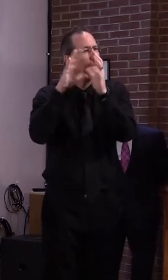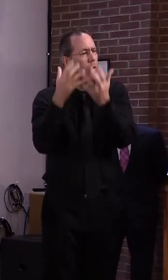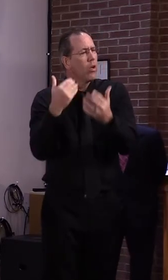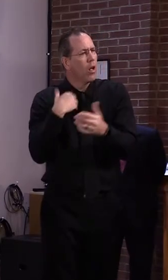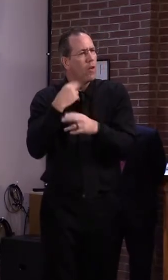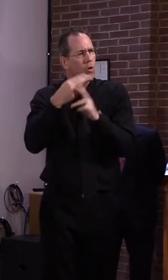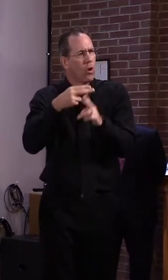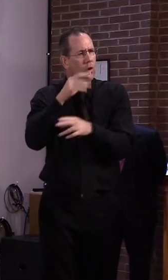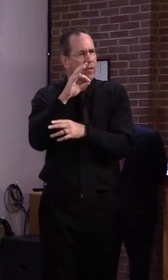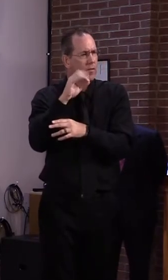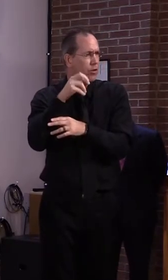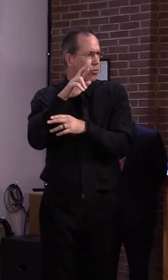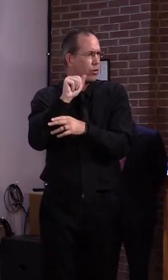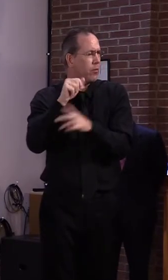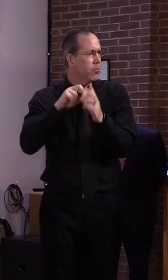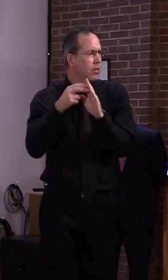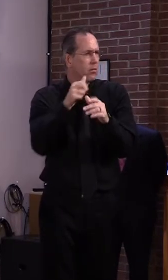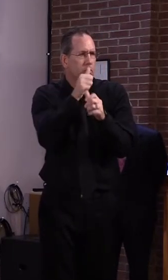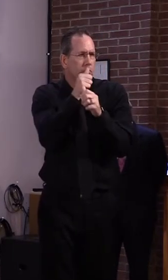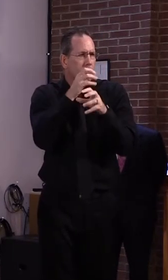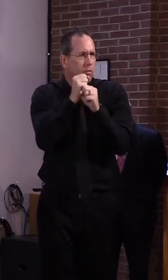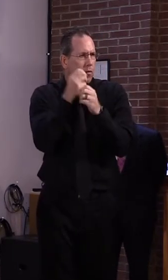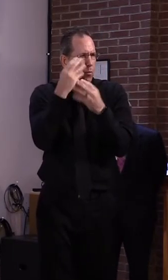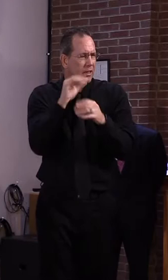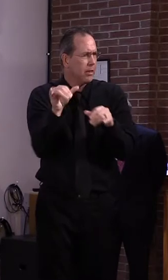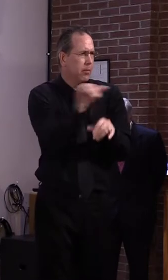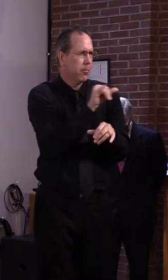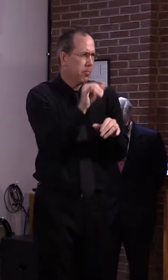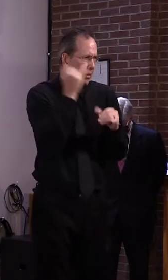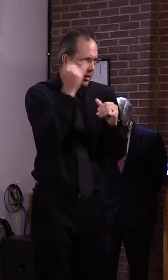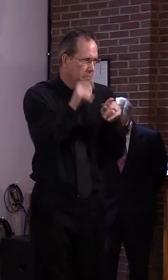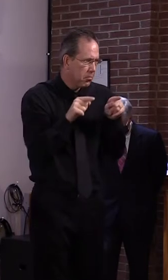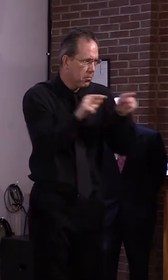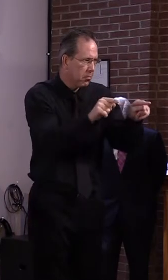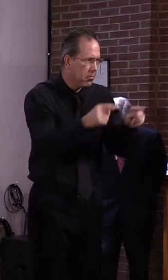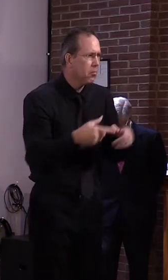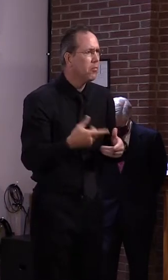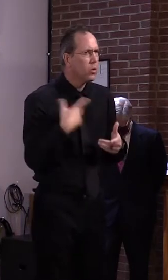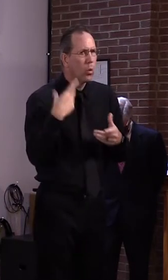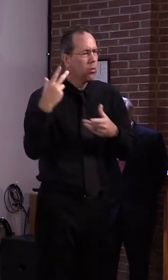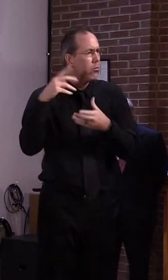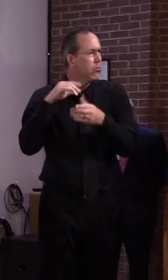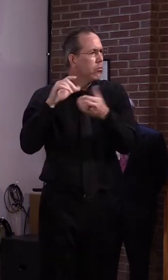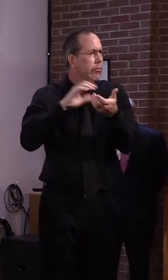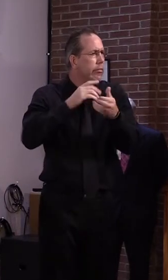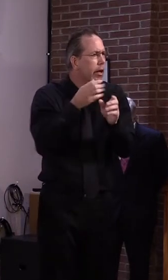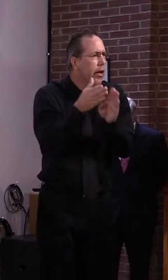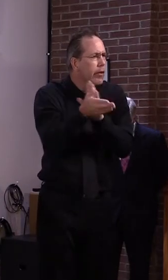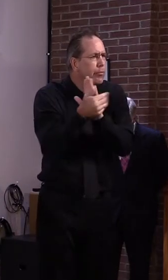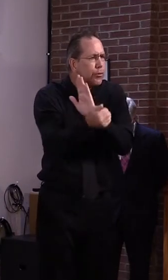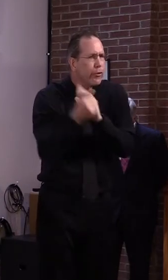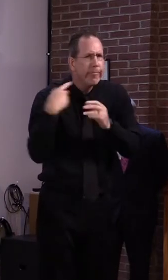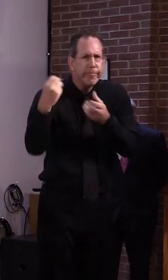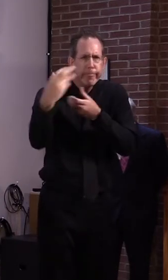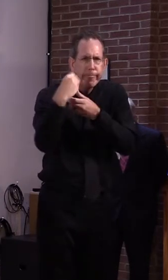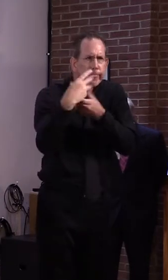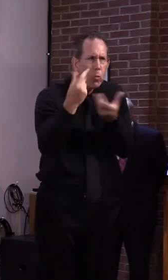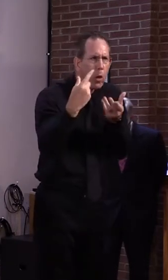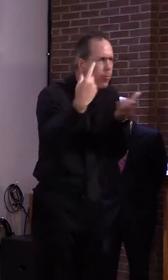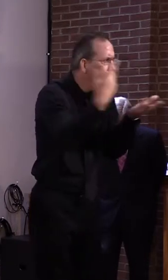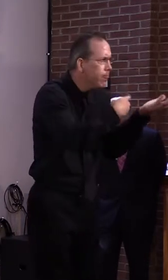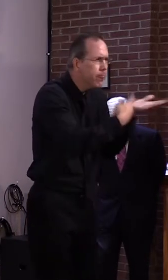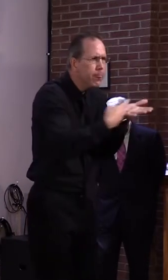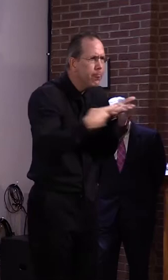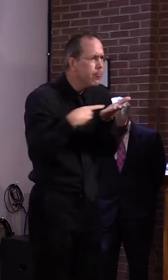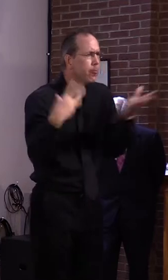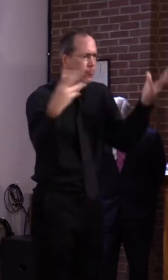to factor in that criteria. But I think I would just say, give us a chance. What I was trying to do today was to say this is our